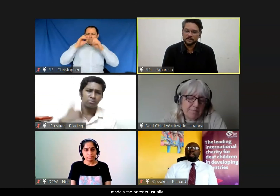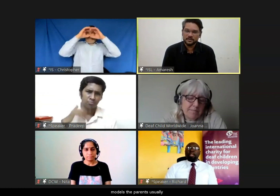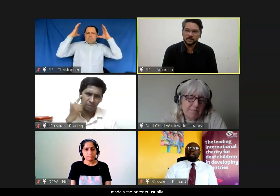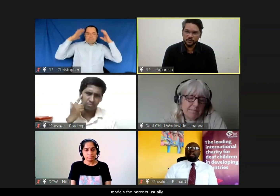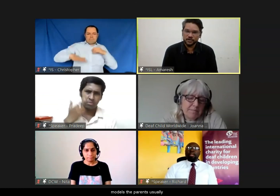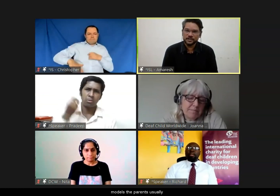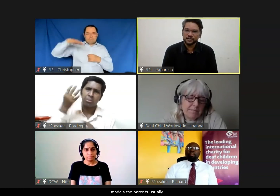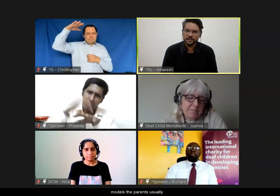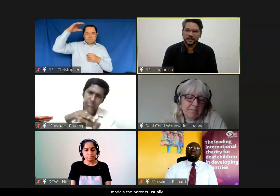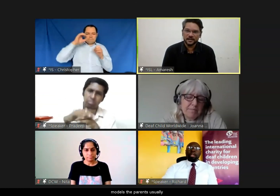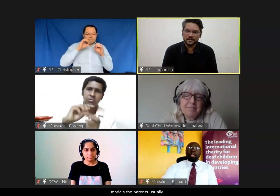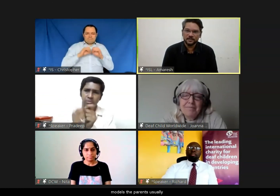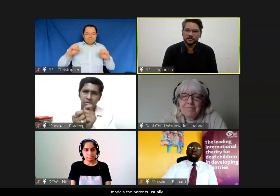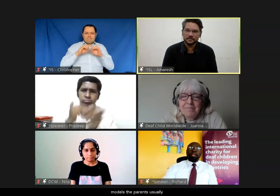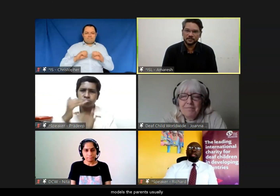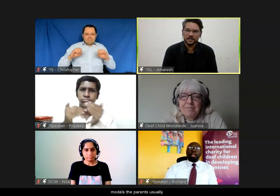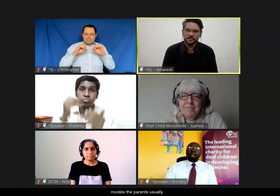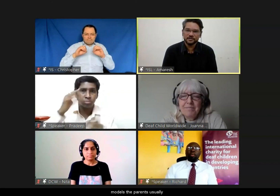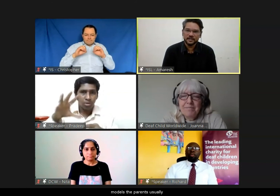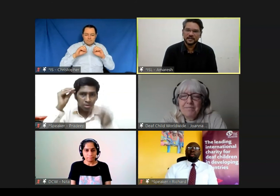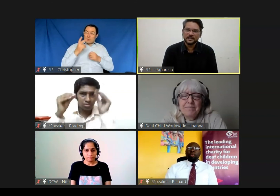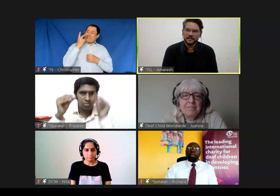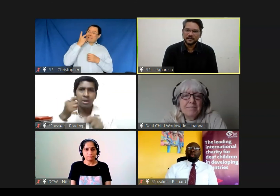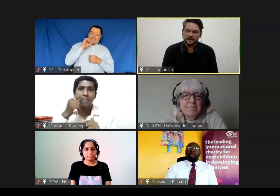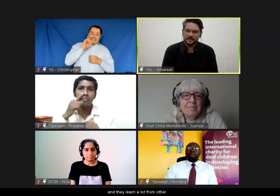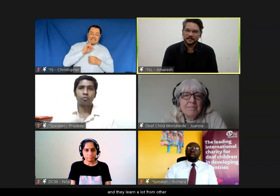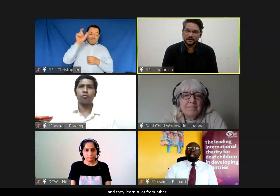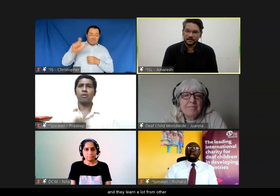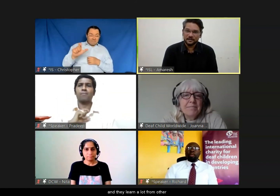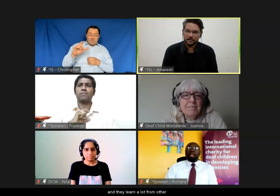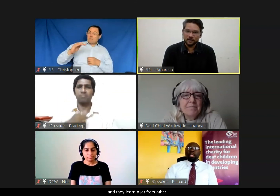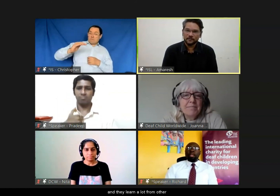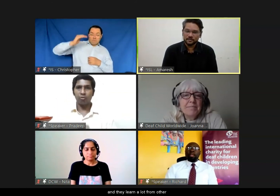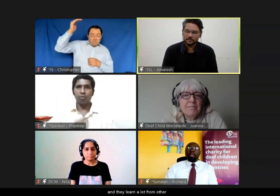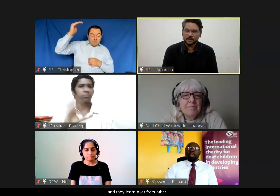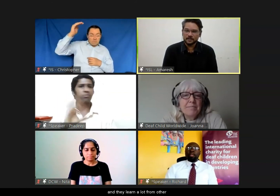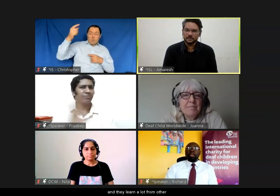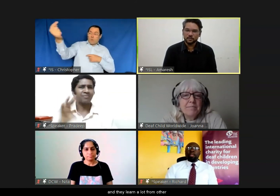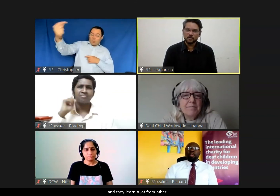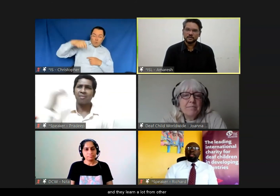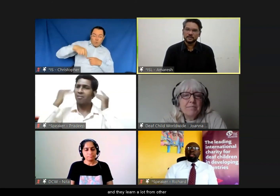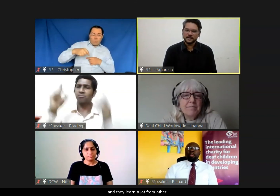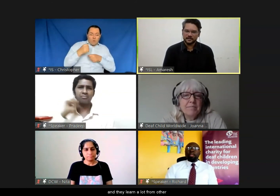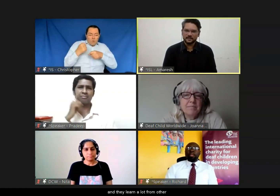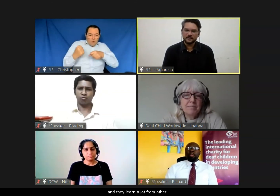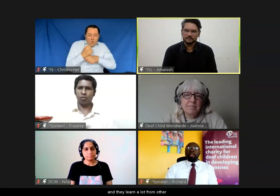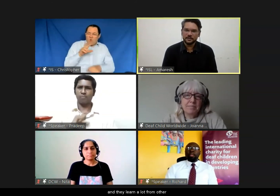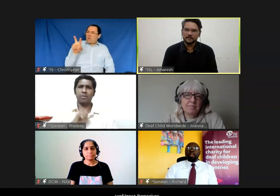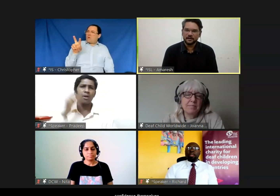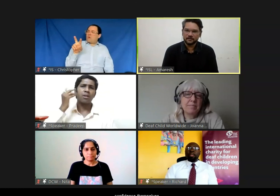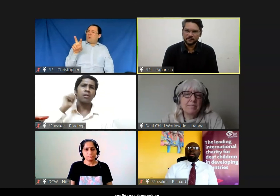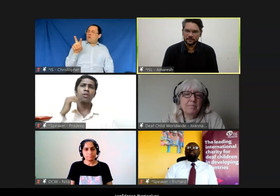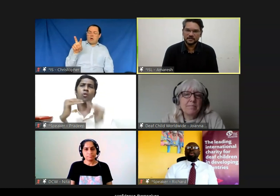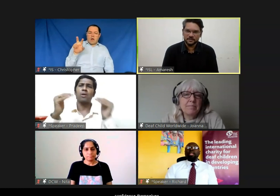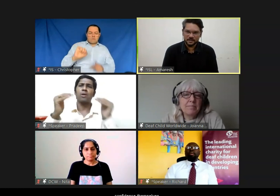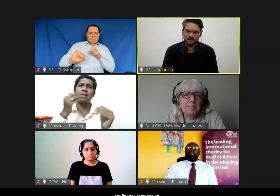the parents usually change their attitude and perception. And they learn a lot from other role models, and they build